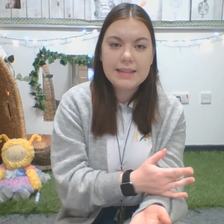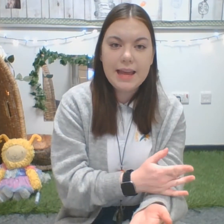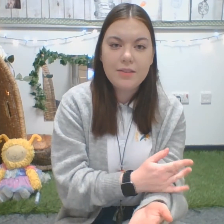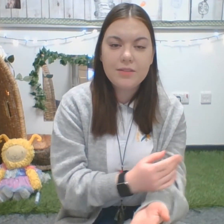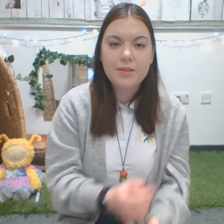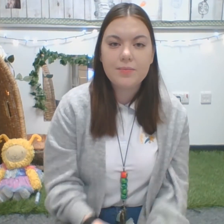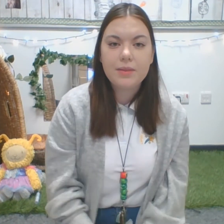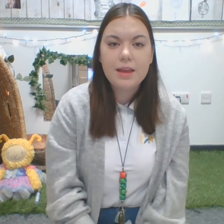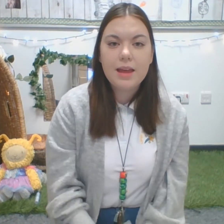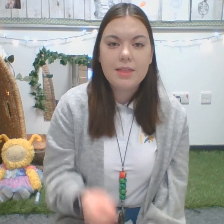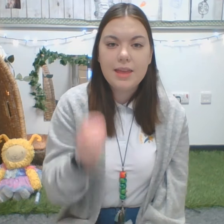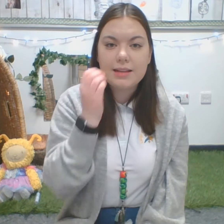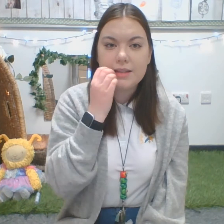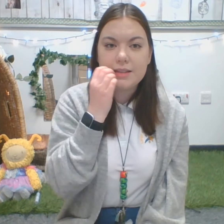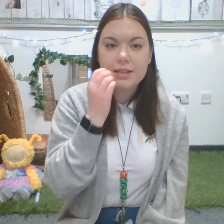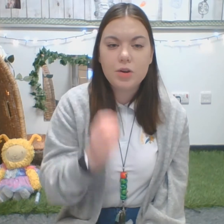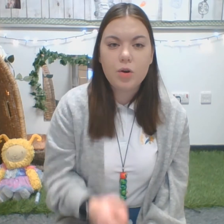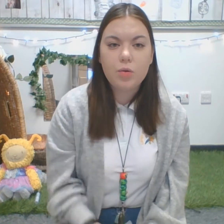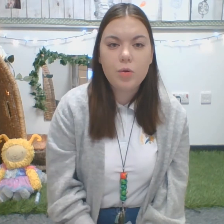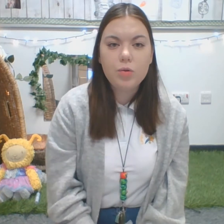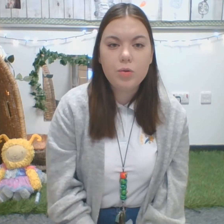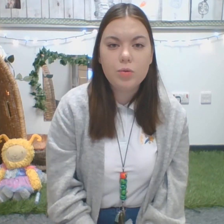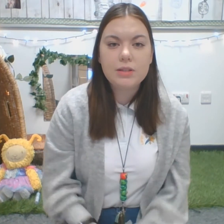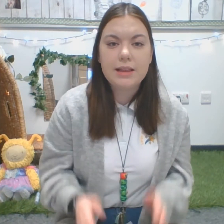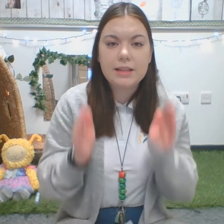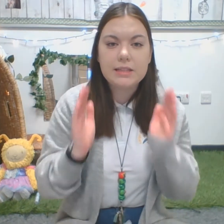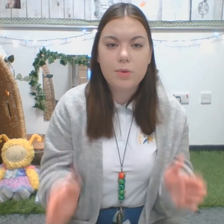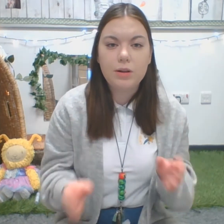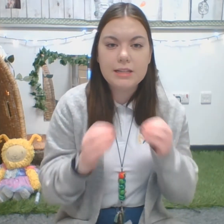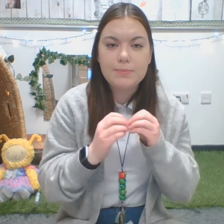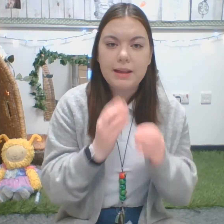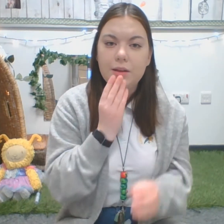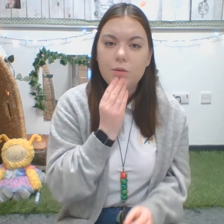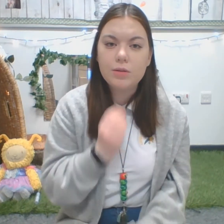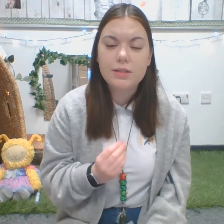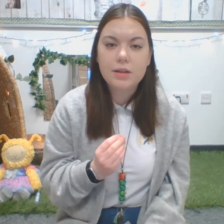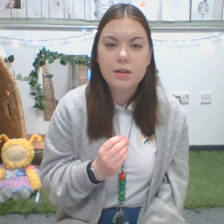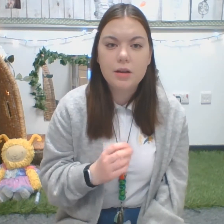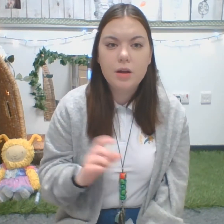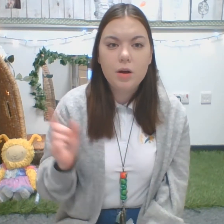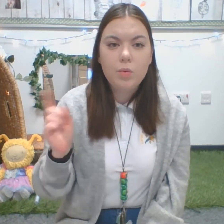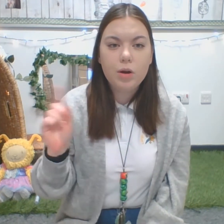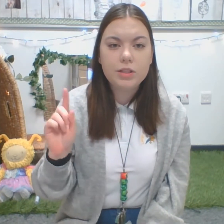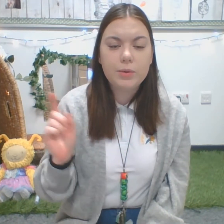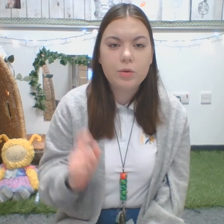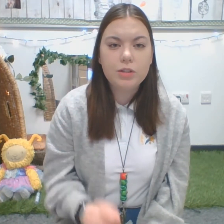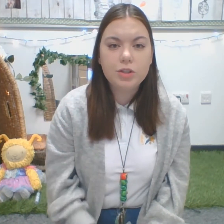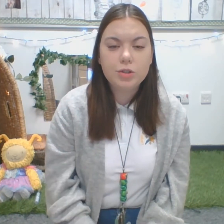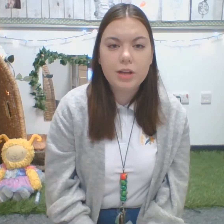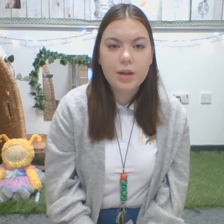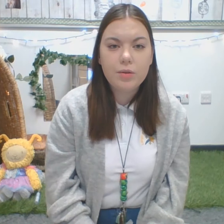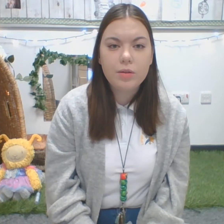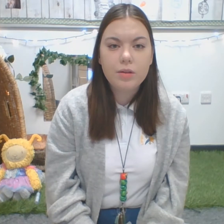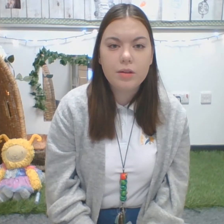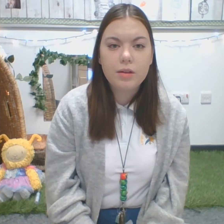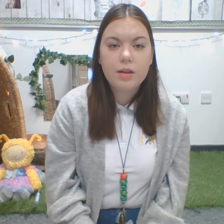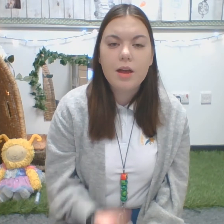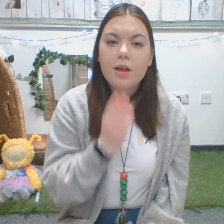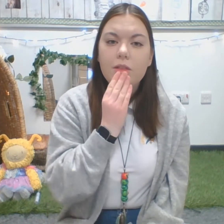left. They had eaten it all. Oh no, said the smallest billy goat. What are we going to do now? The